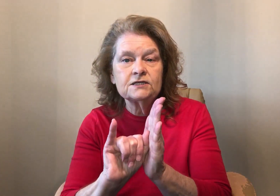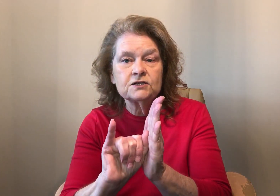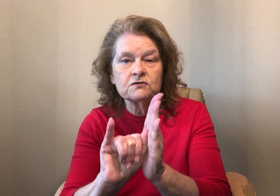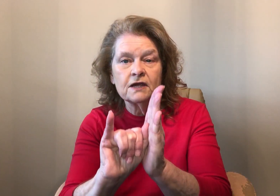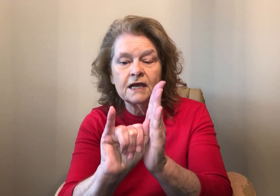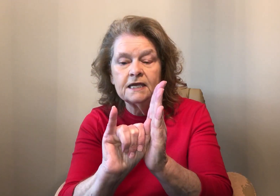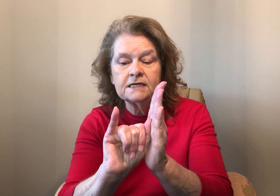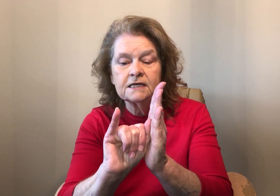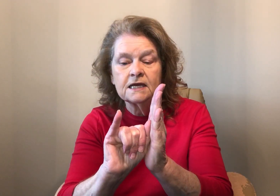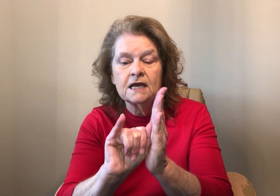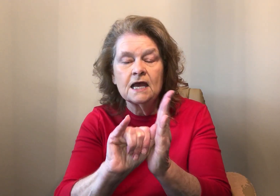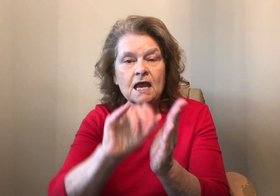illustrate